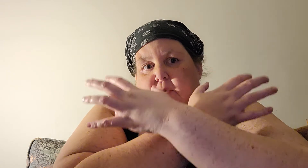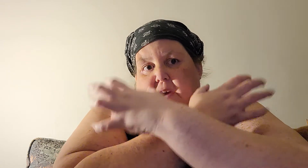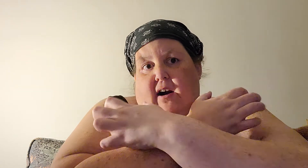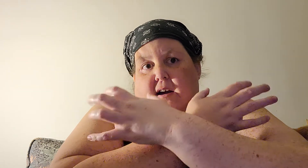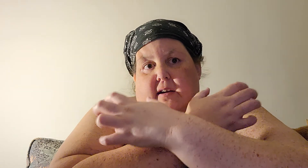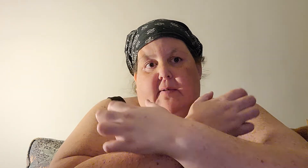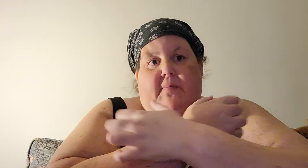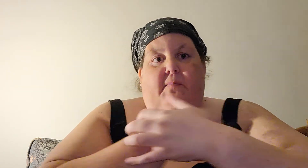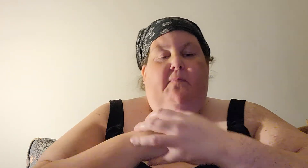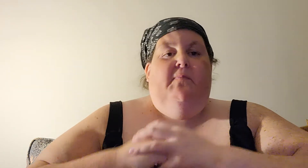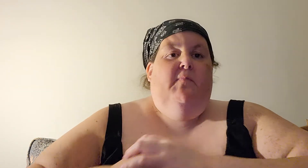bear hug.